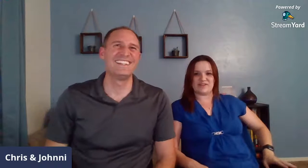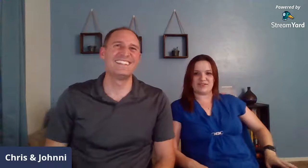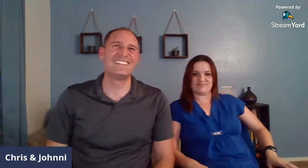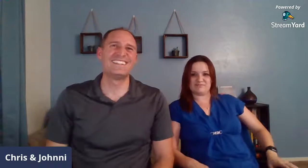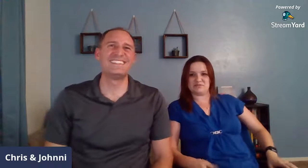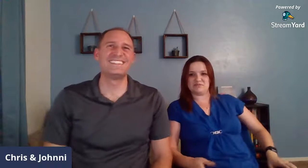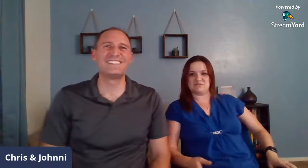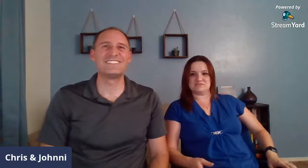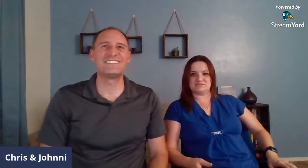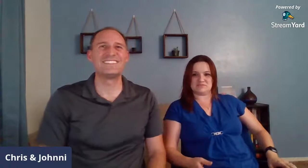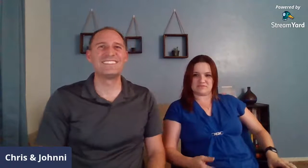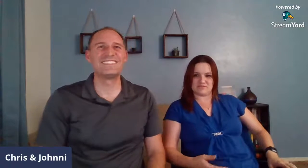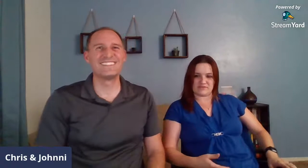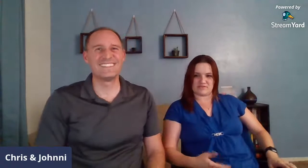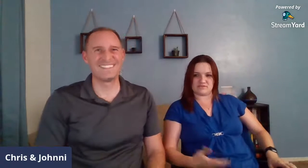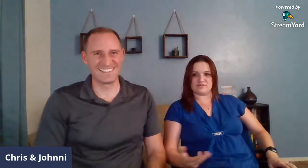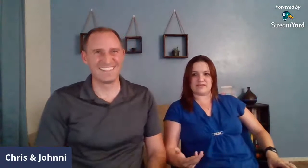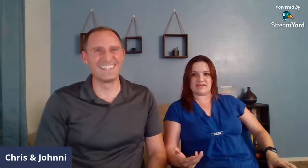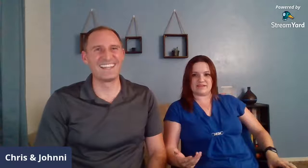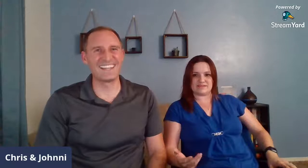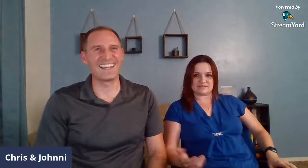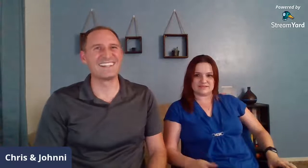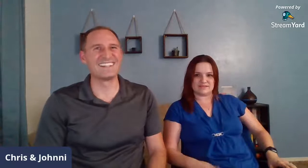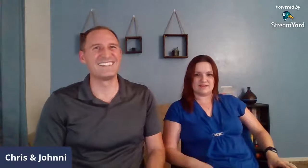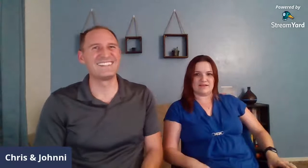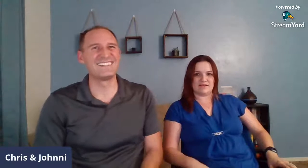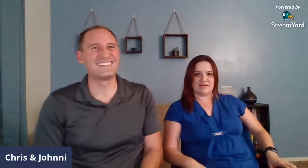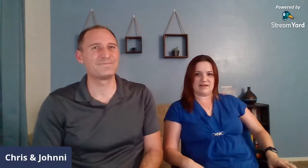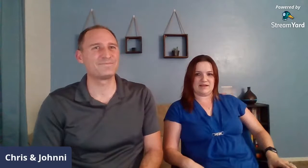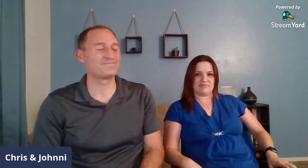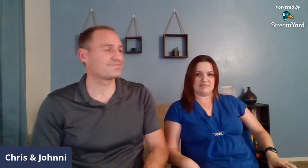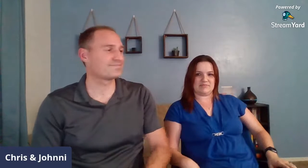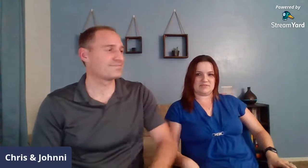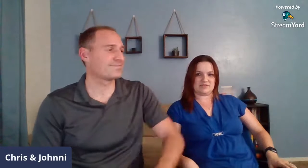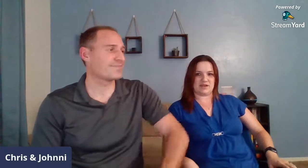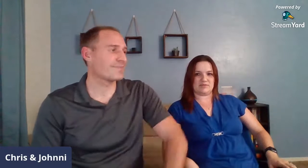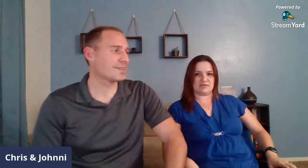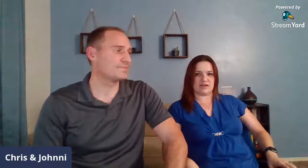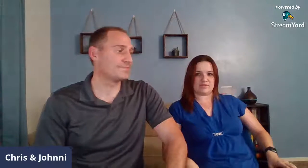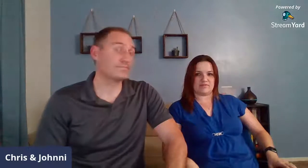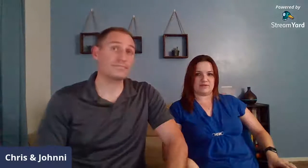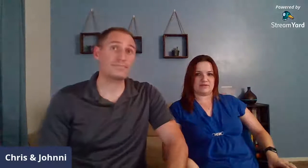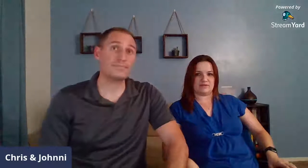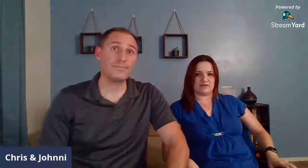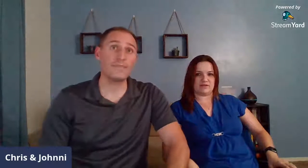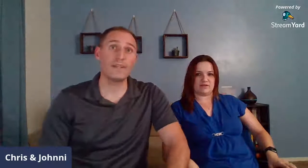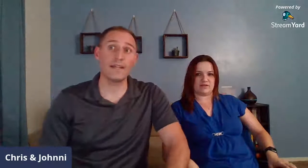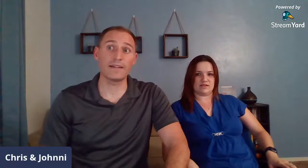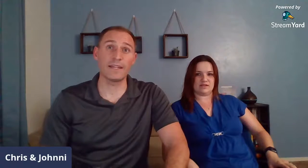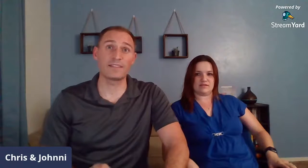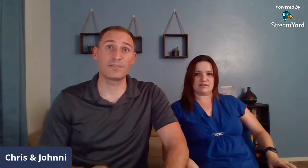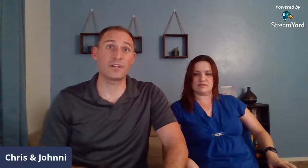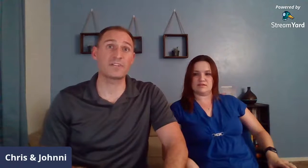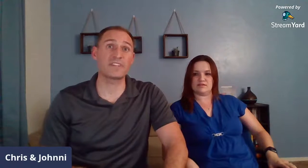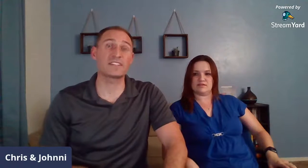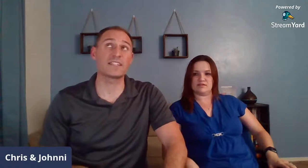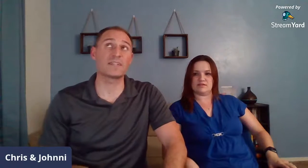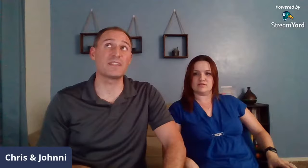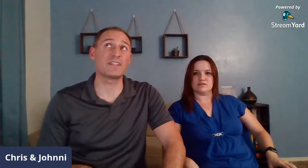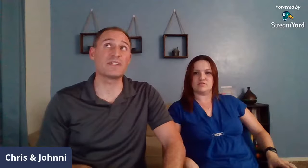favorite meals? What are your favorite drinks? So that'll be fun. And tomorrow is actually going to be